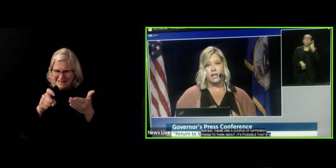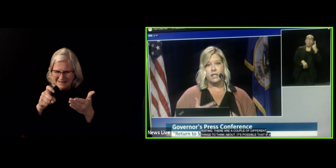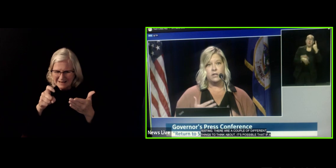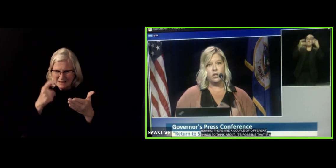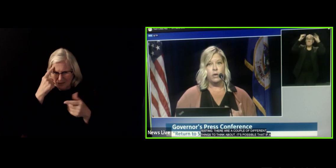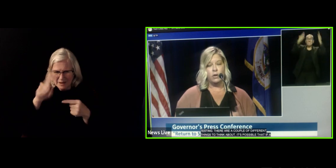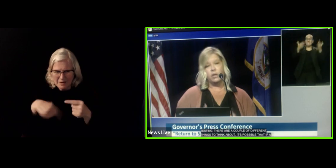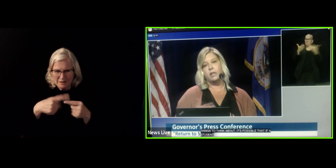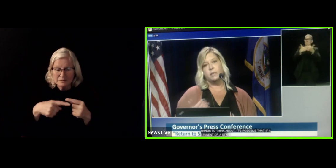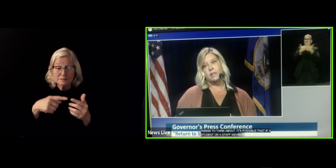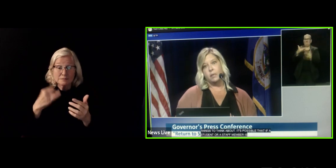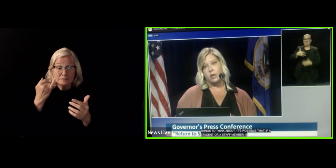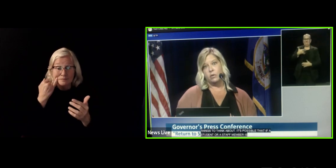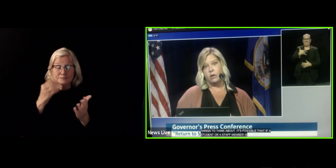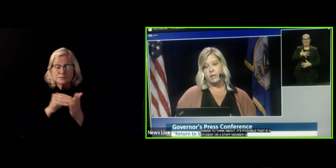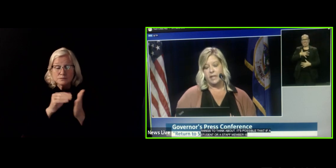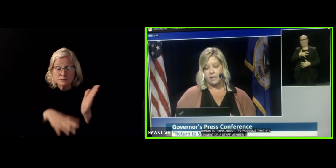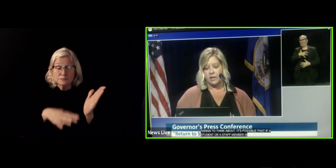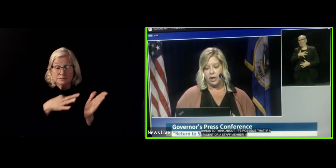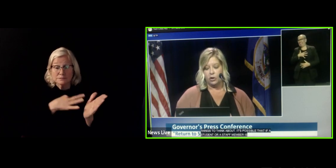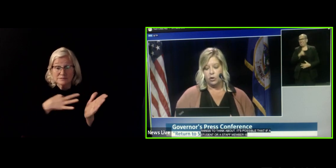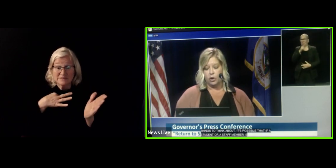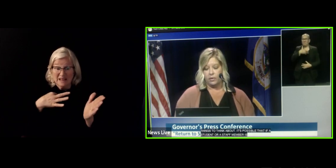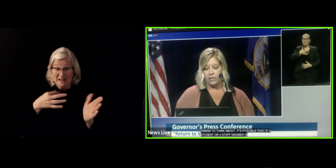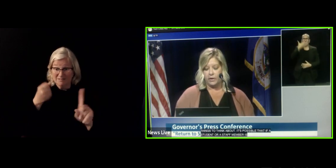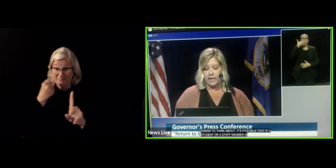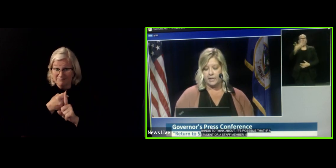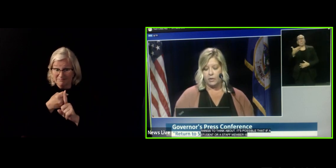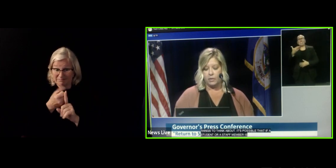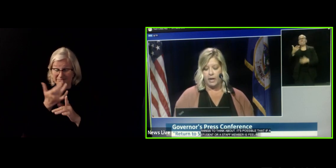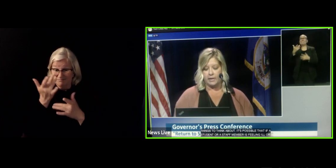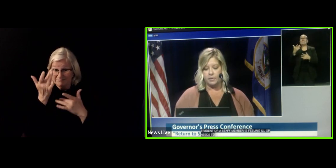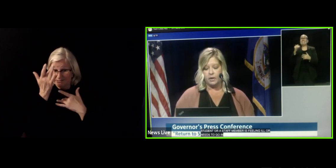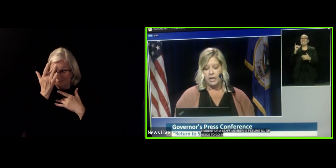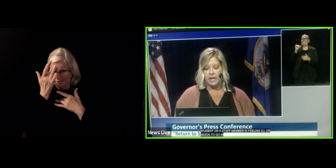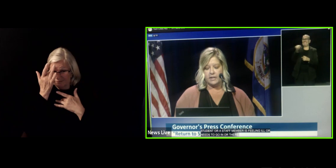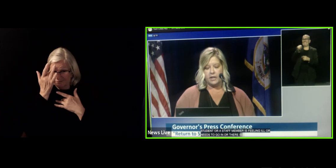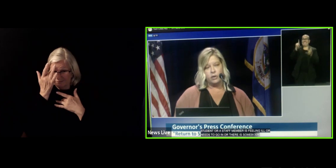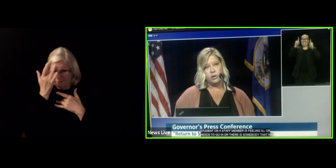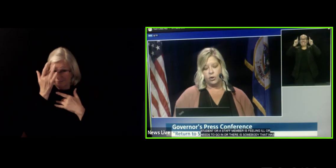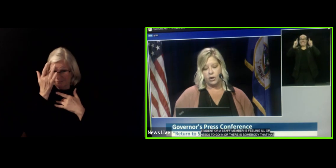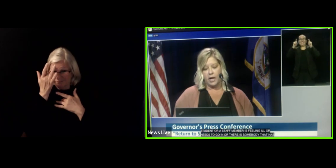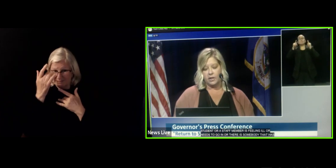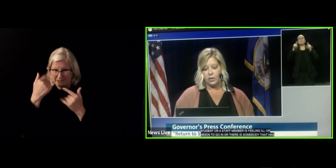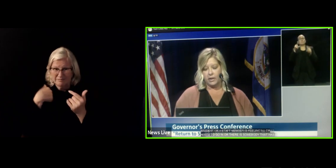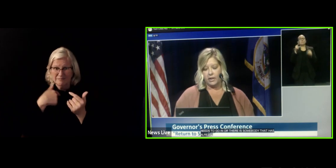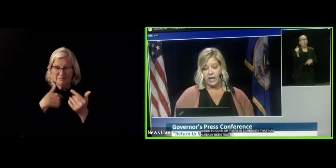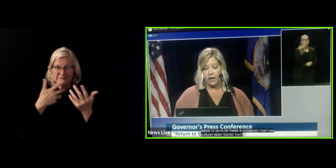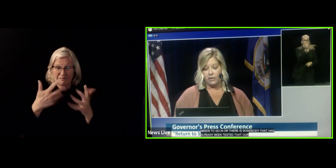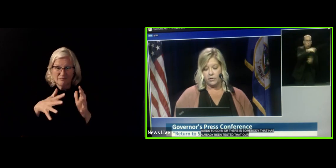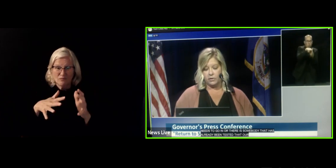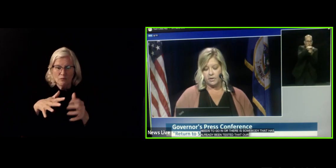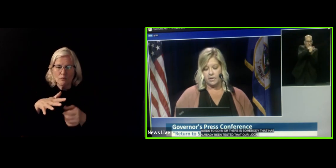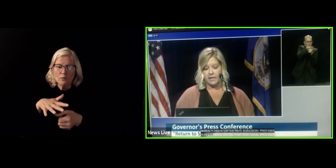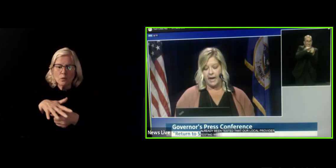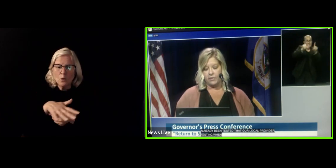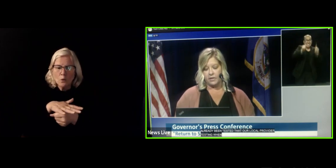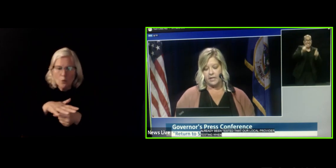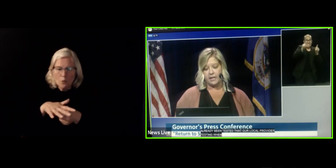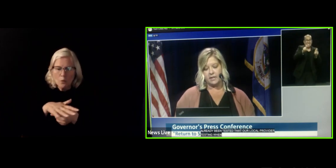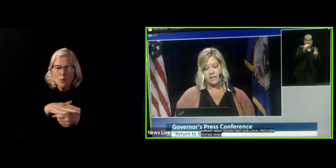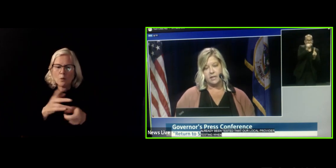it needs to go in, or there has been somebody who has already been tested, then our local provider testing, when possible, is there to ensure continuity of care for students and